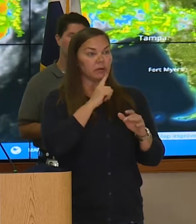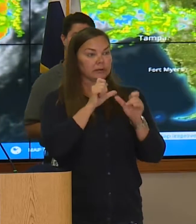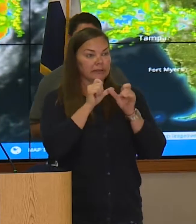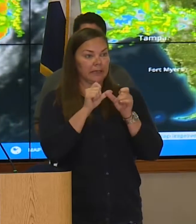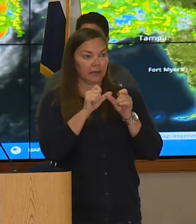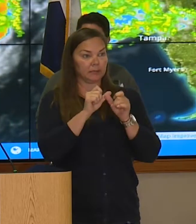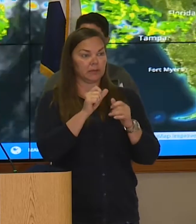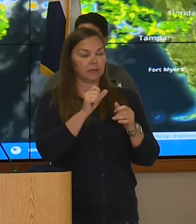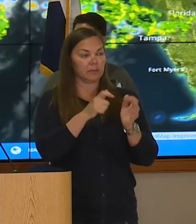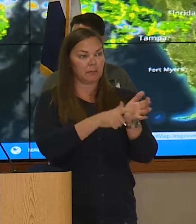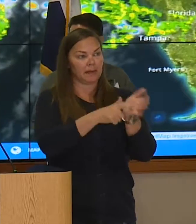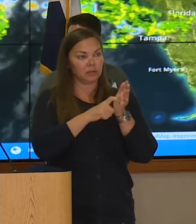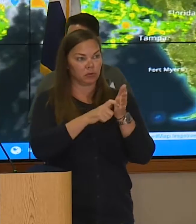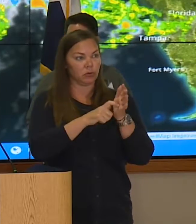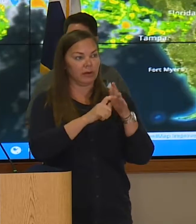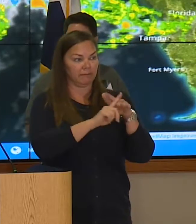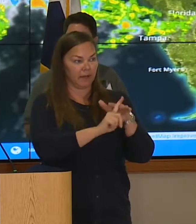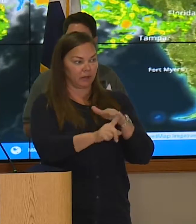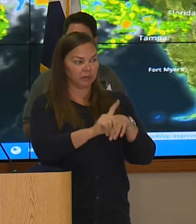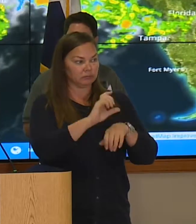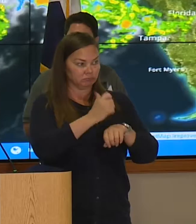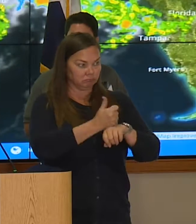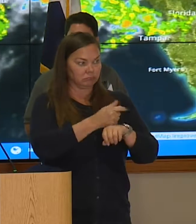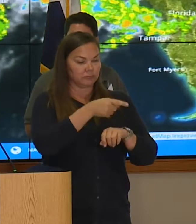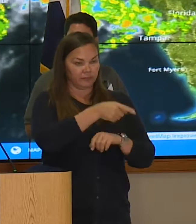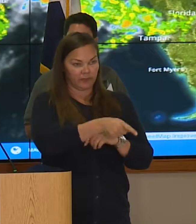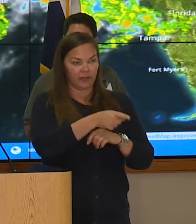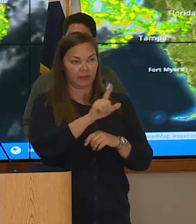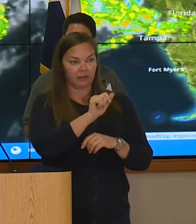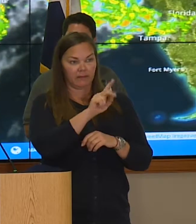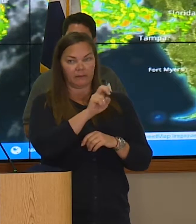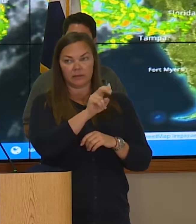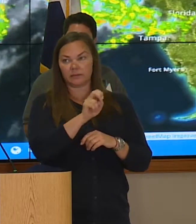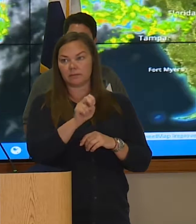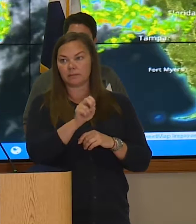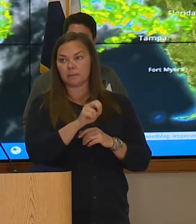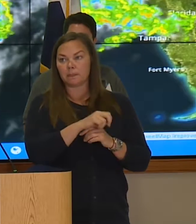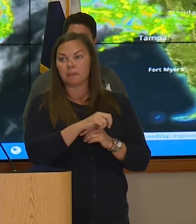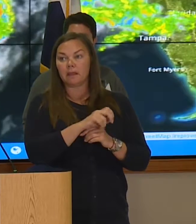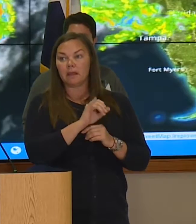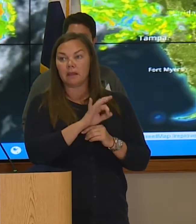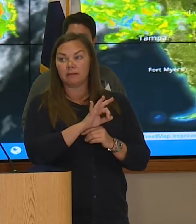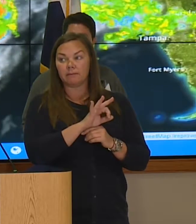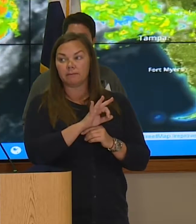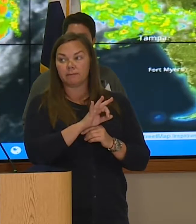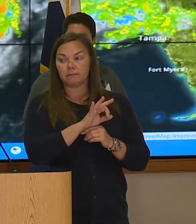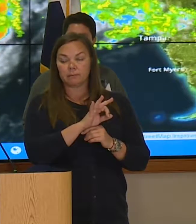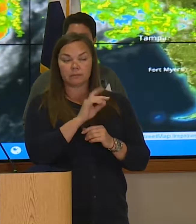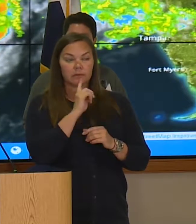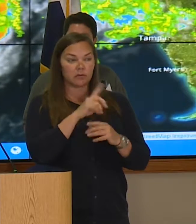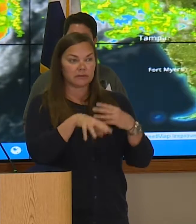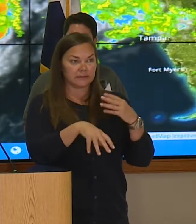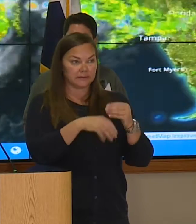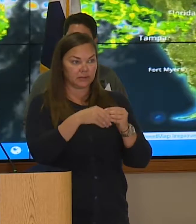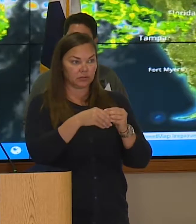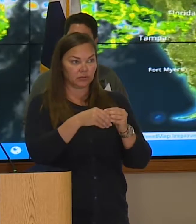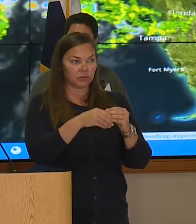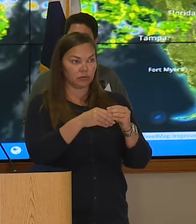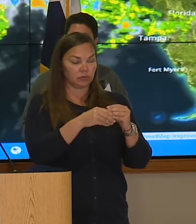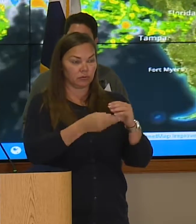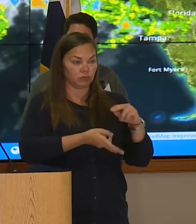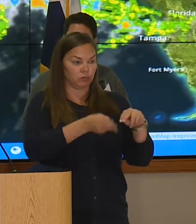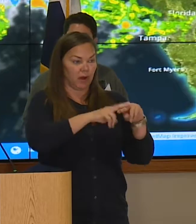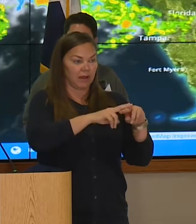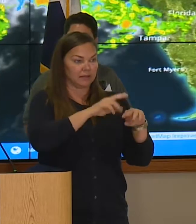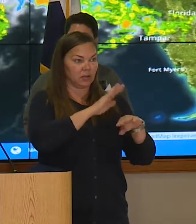keep the mandatory evacuation in place at that levee. In the event that there is additional rise